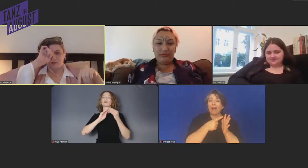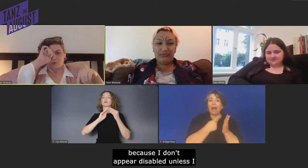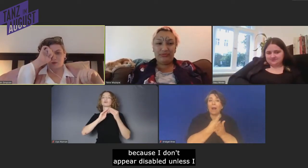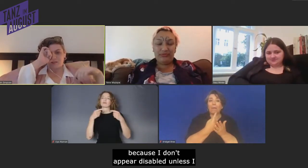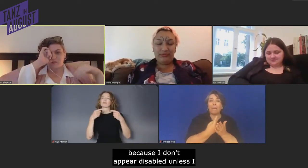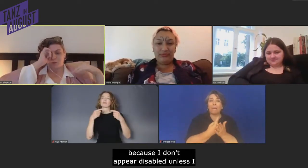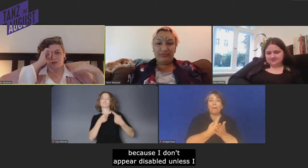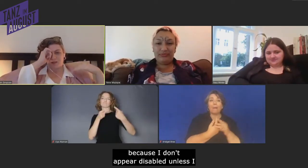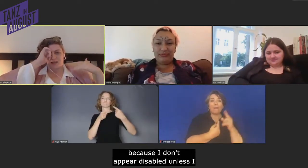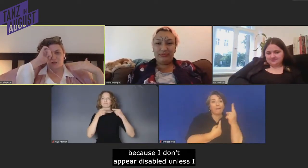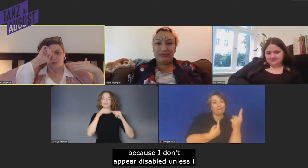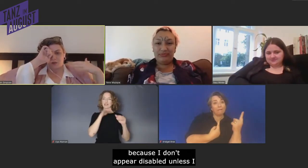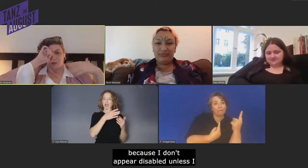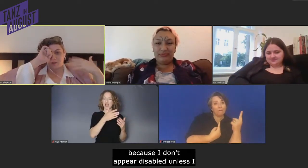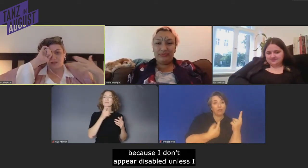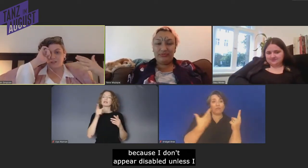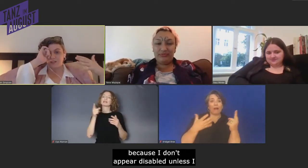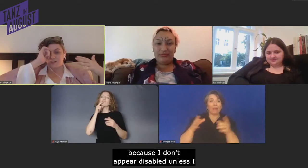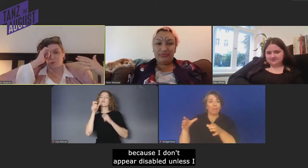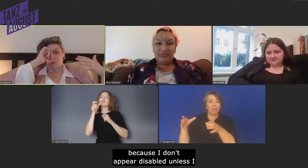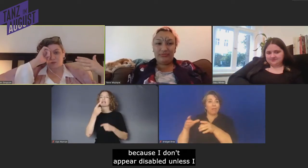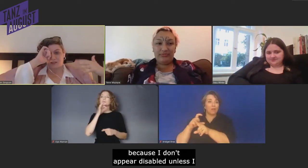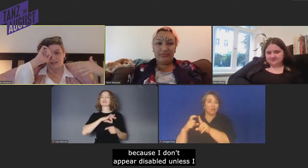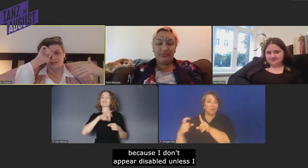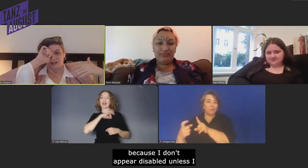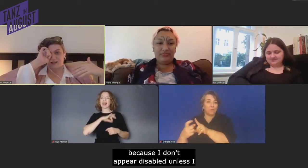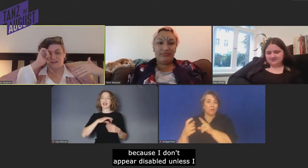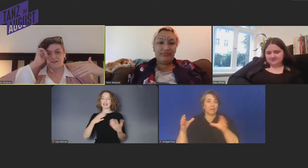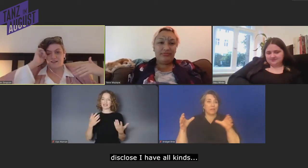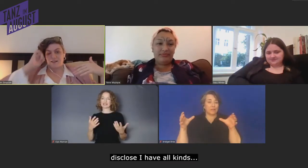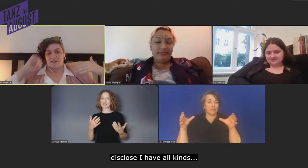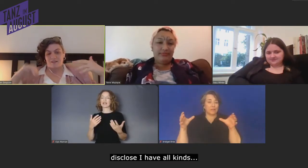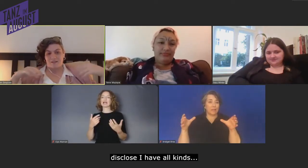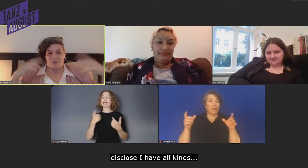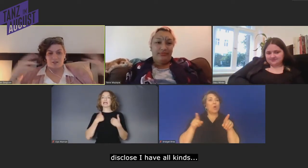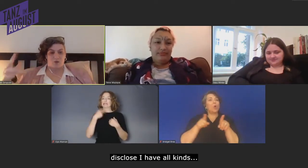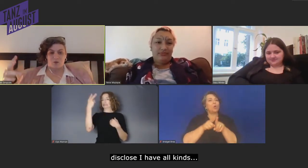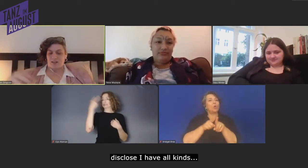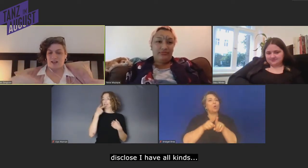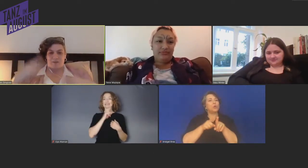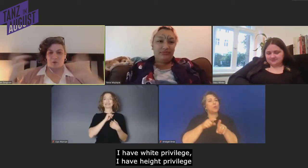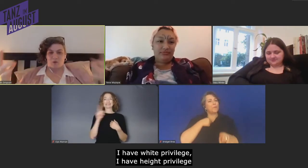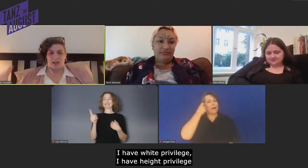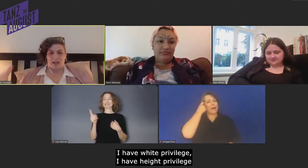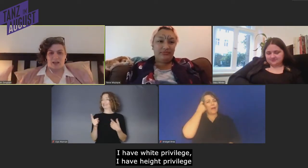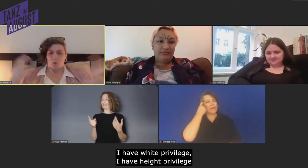to privilege, because I don't appear disabled unless I disclose I